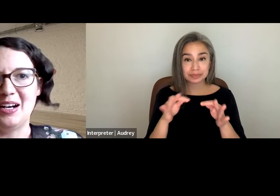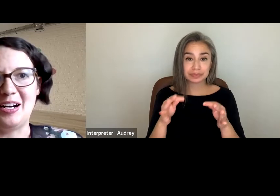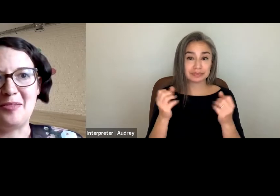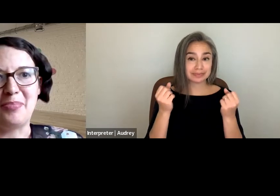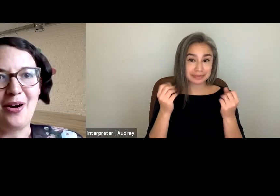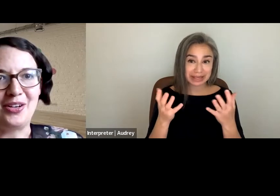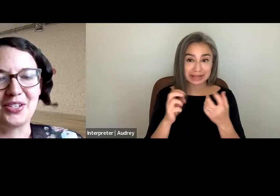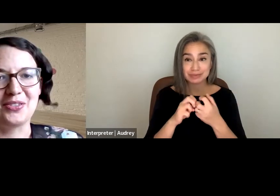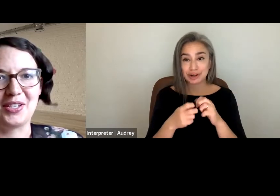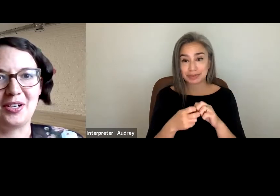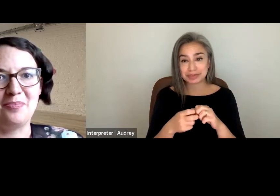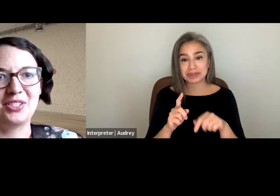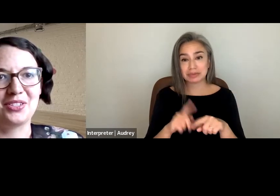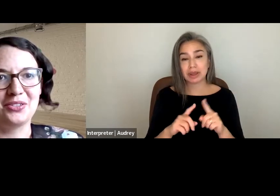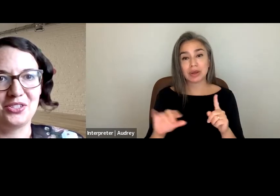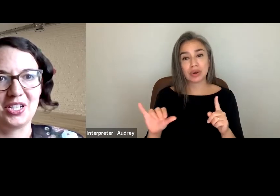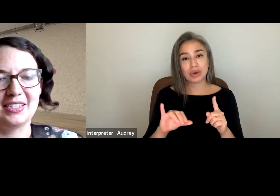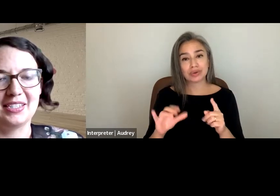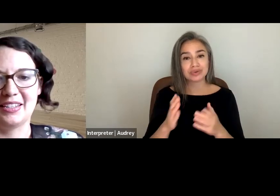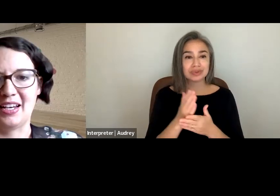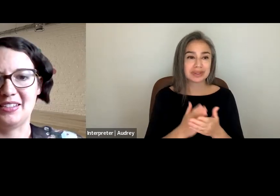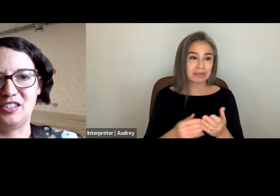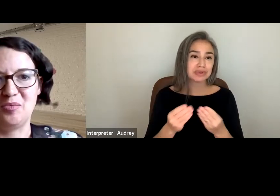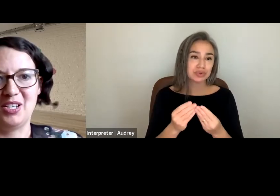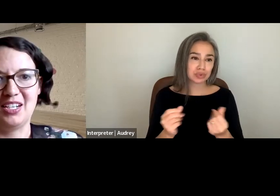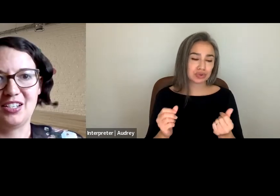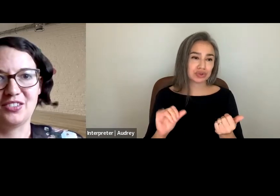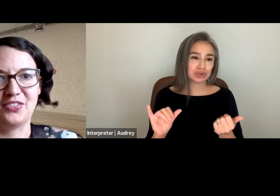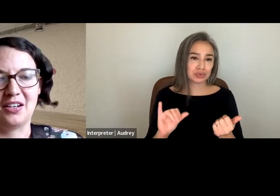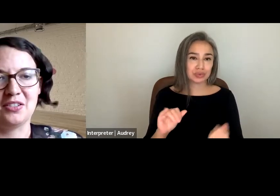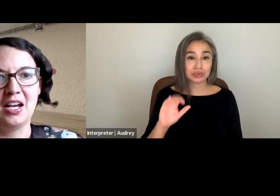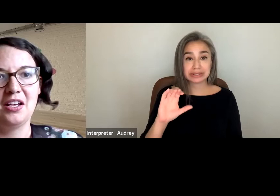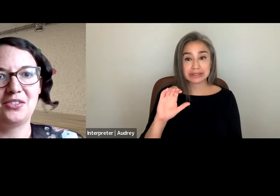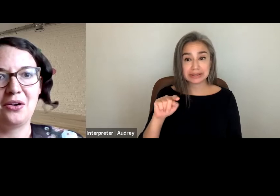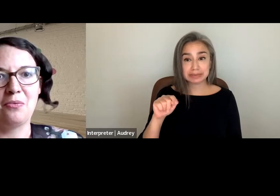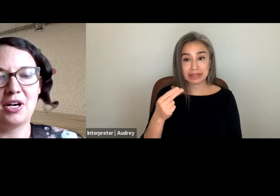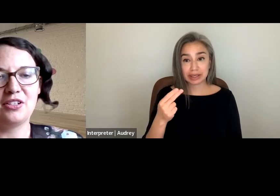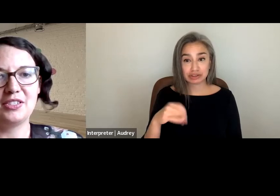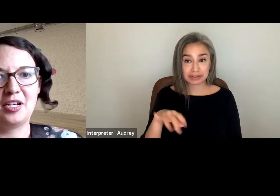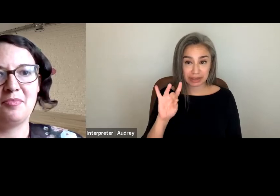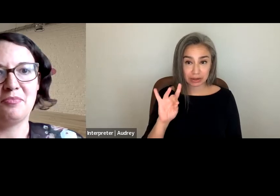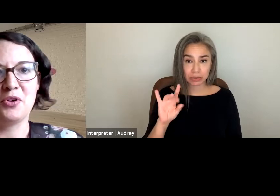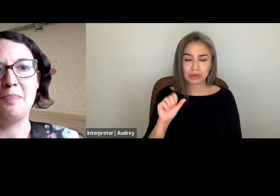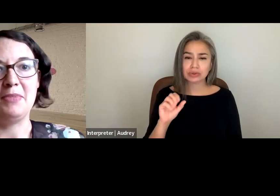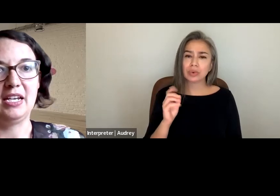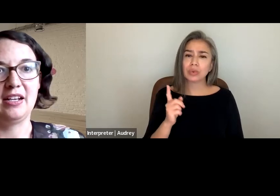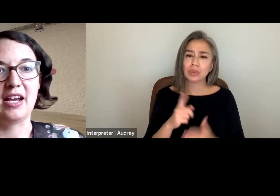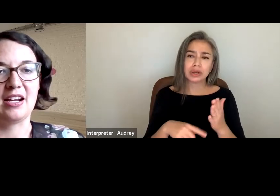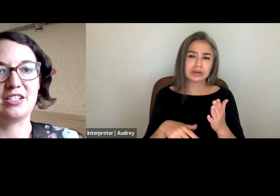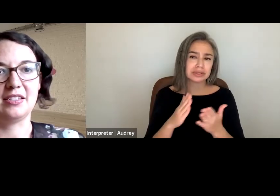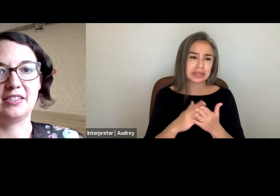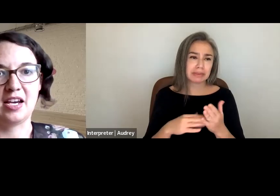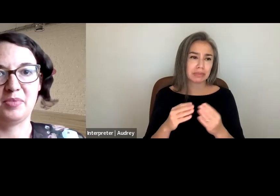problems, but also some solutions that CCPH has found. So what are some more